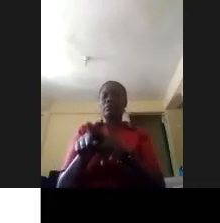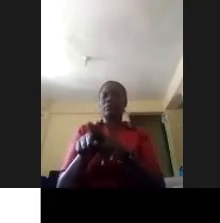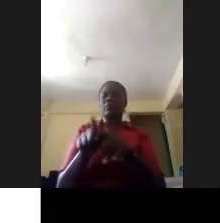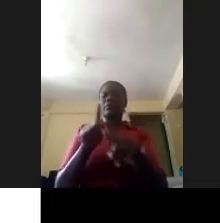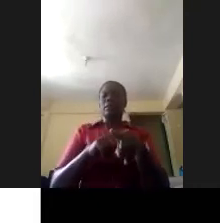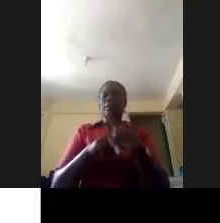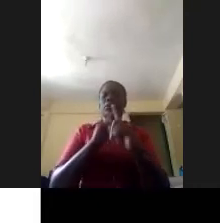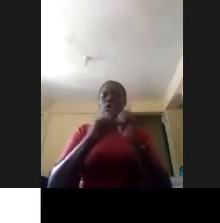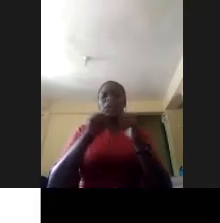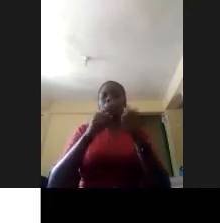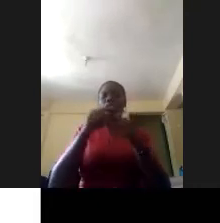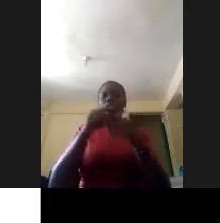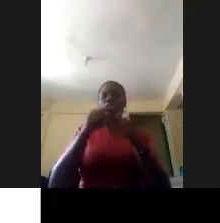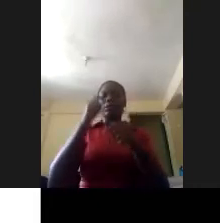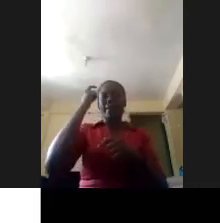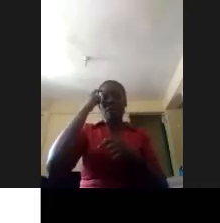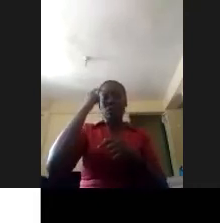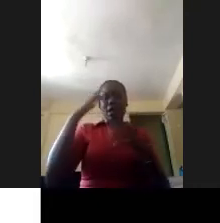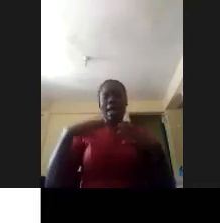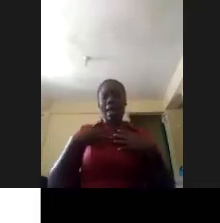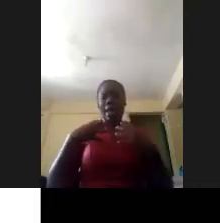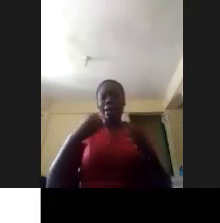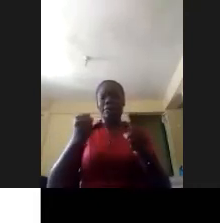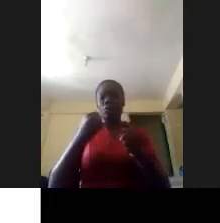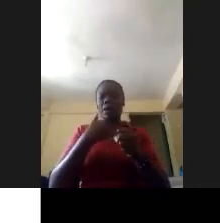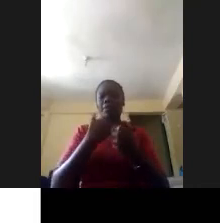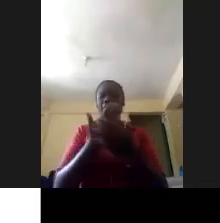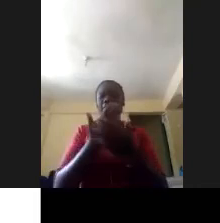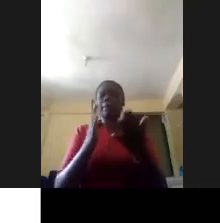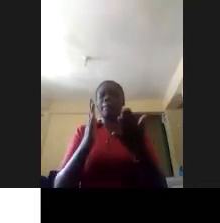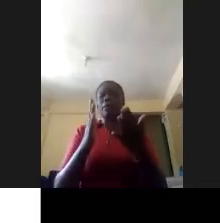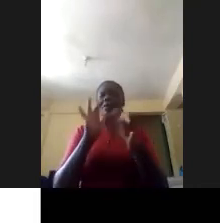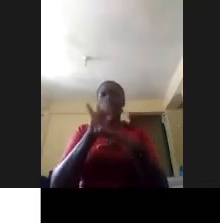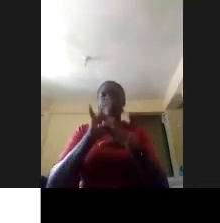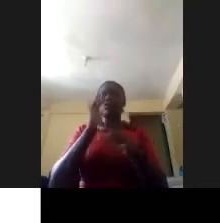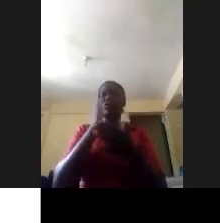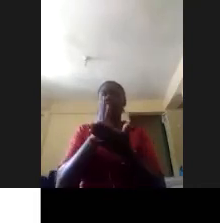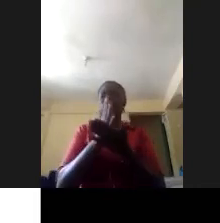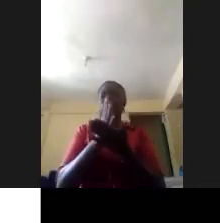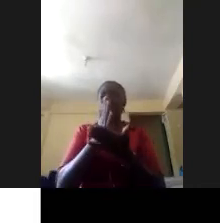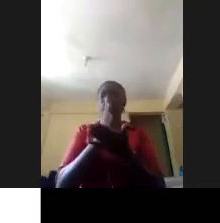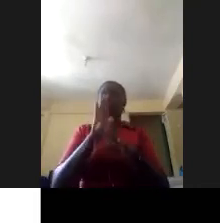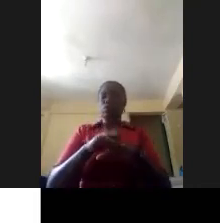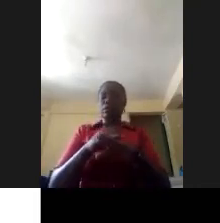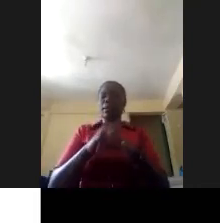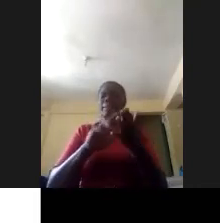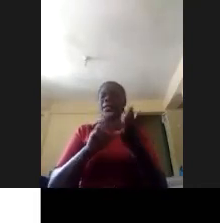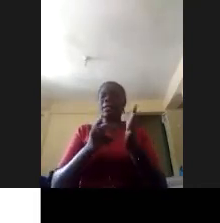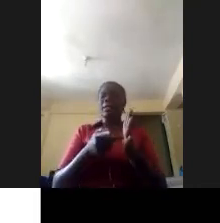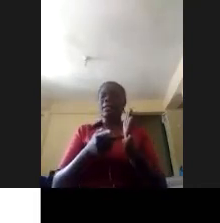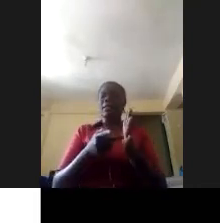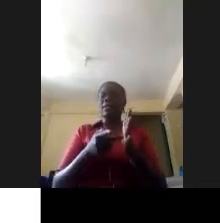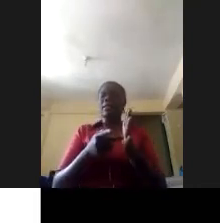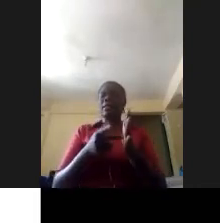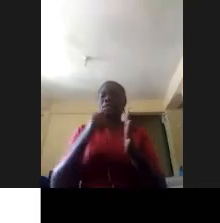about mental health, there are some factors which are good. Yeah, it actually protects us in some way, and I would